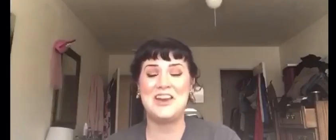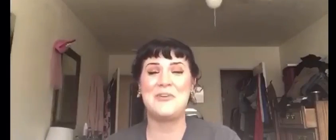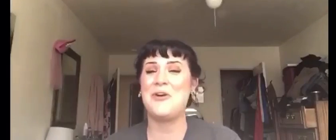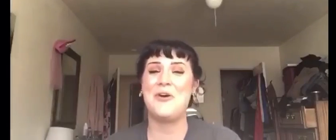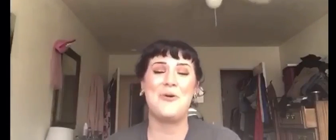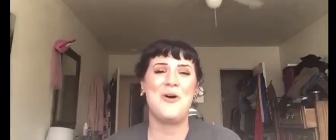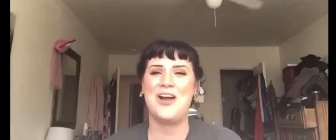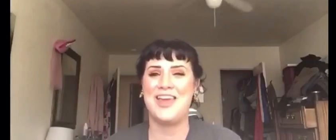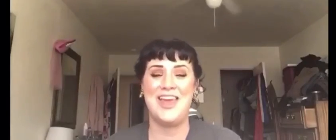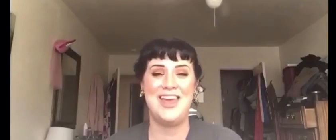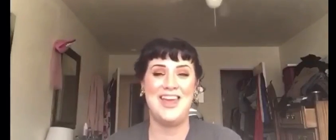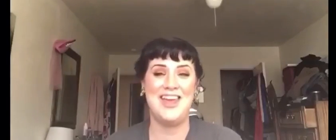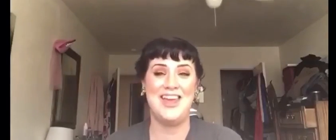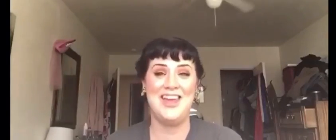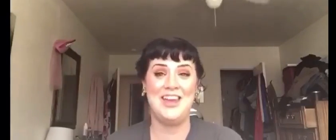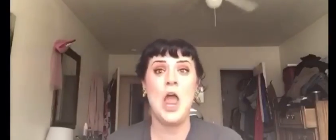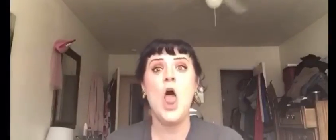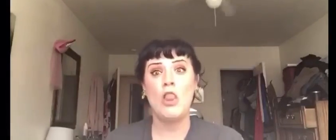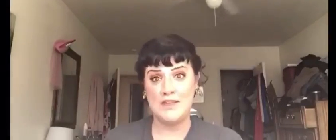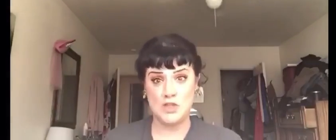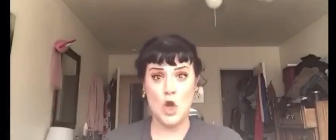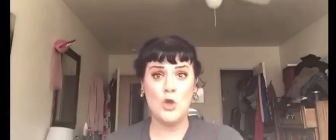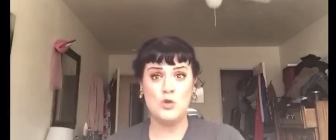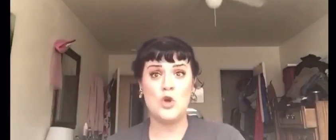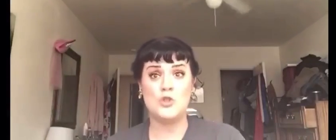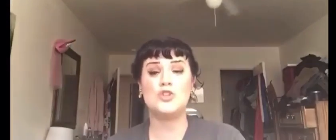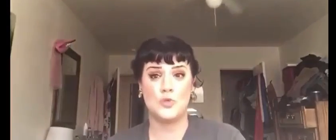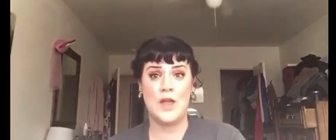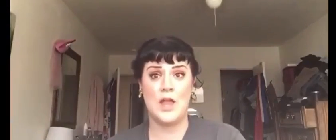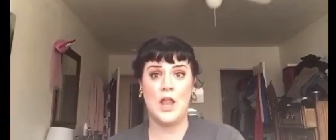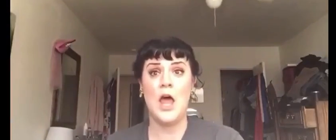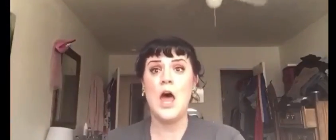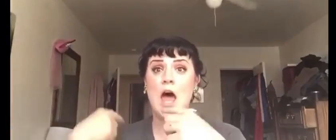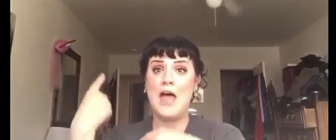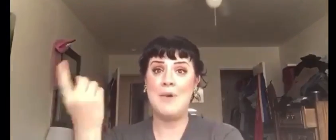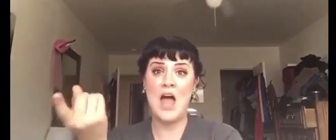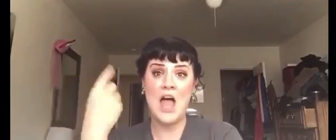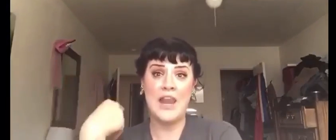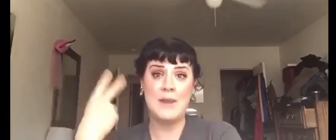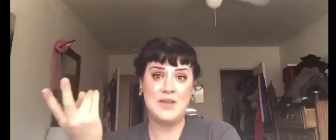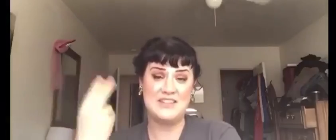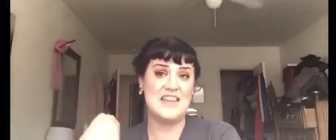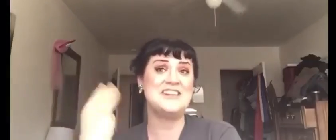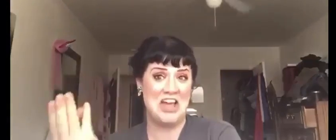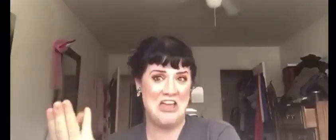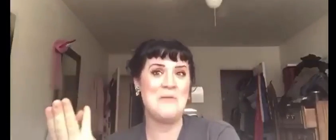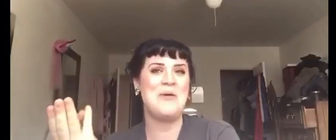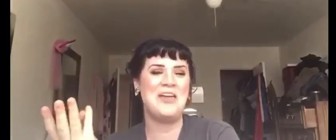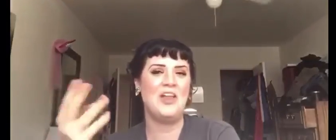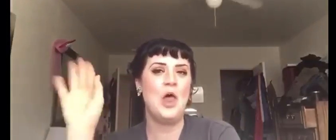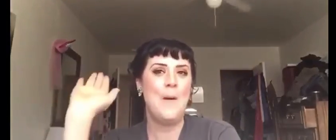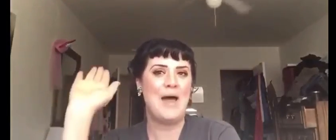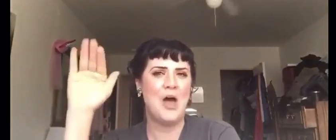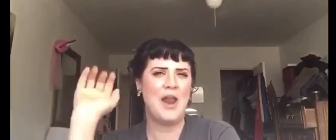girl walking. Let's go, you know the drill. I'm hot and pissed and on the pill. Bow down to